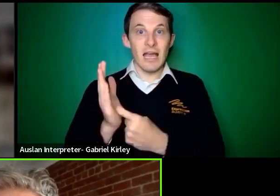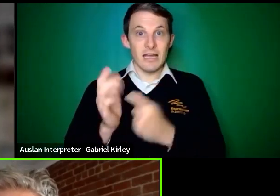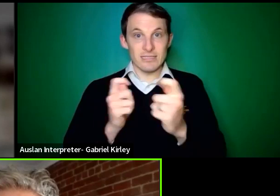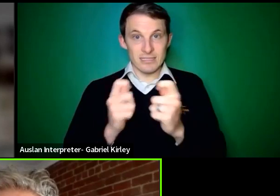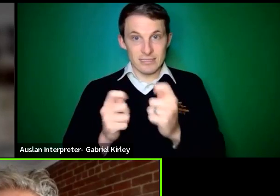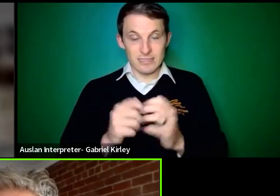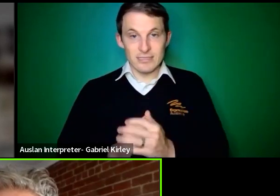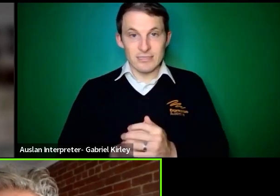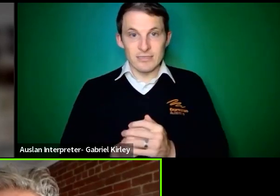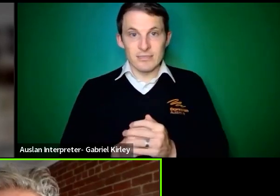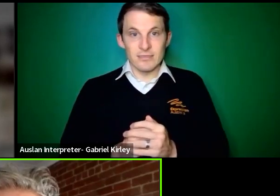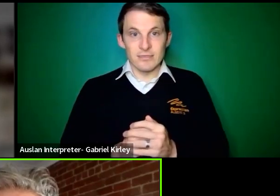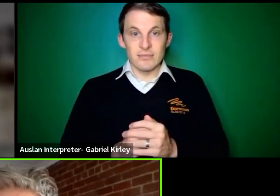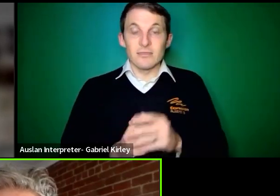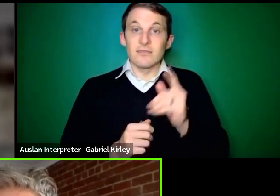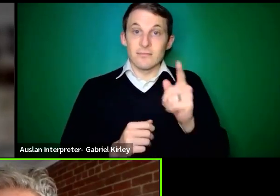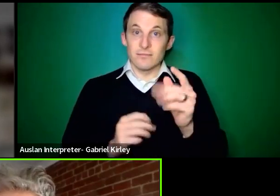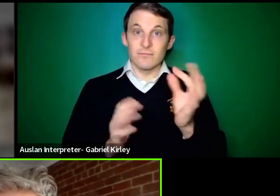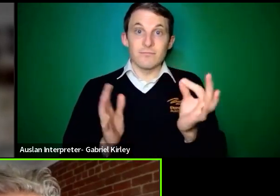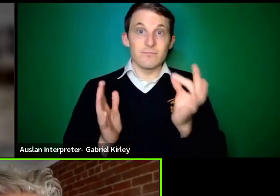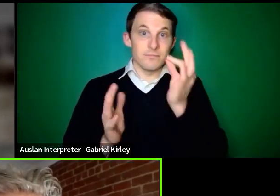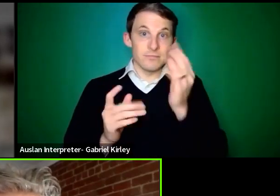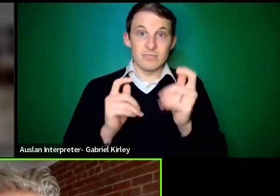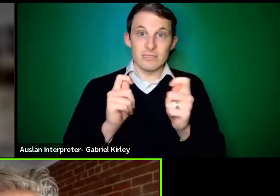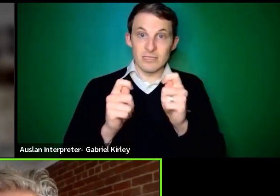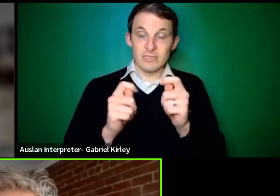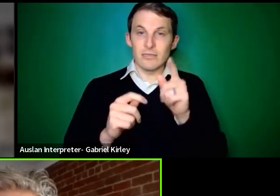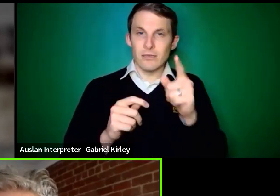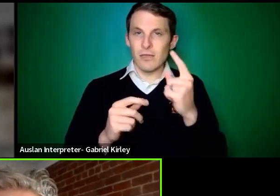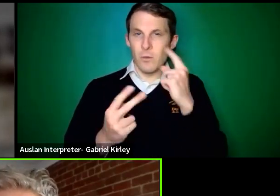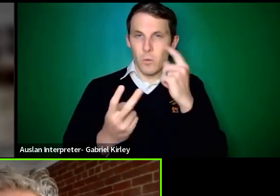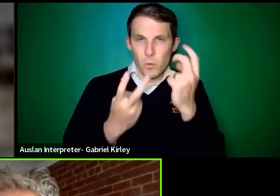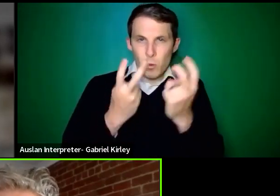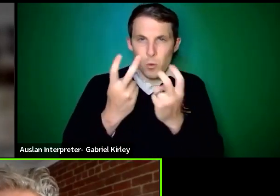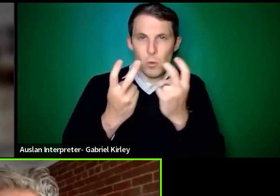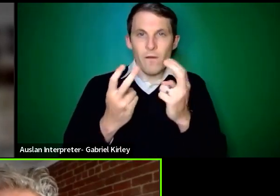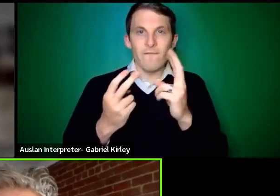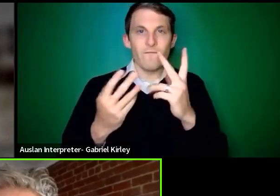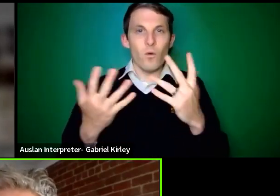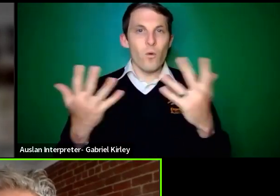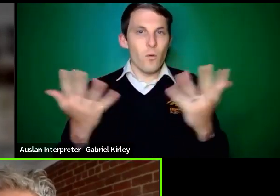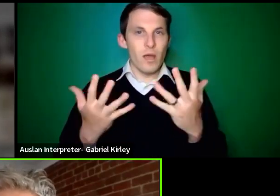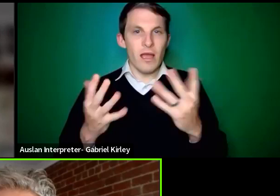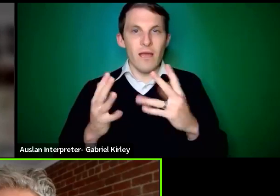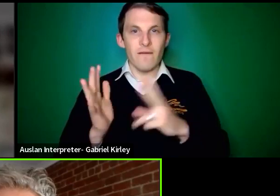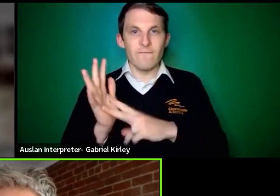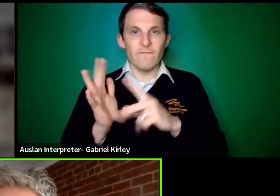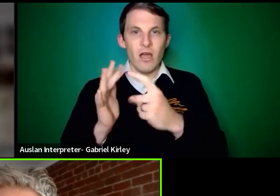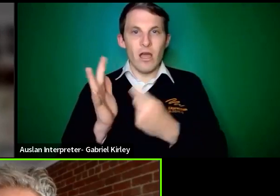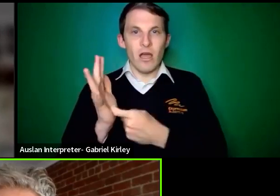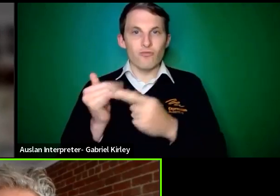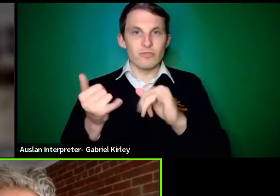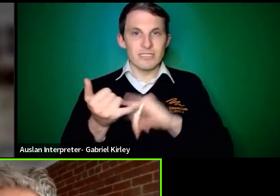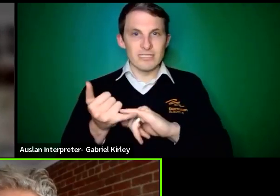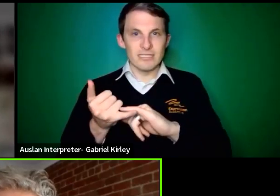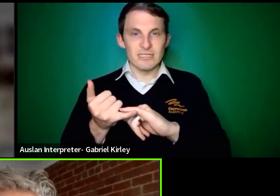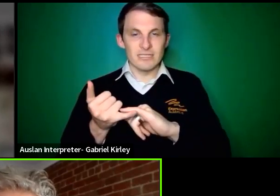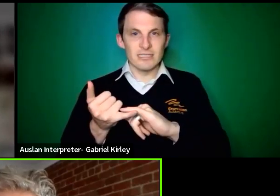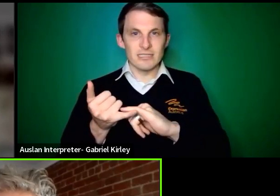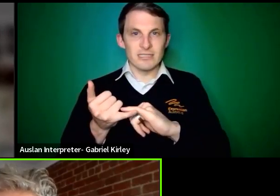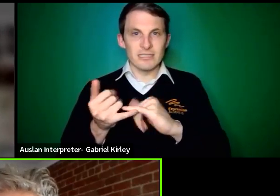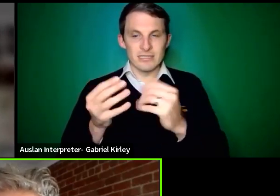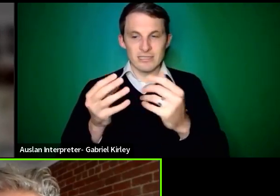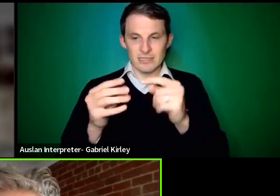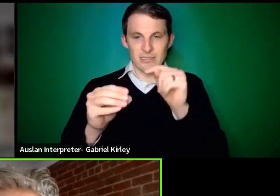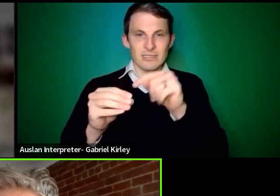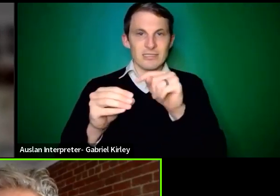The PCR test is testing for components of the virus. It doesn't tell us whether or not the virus is